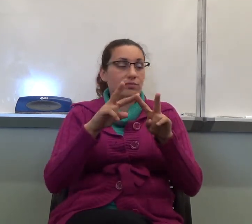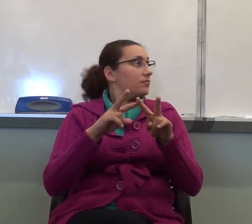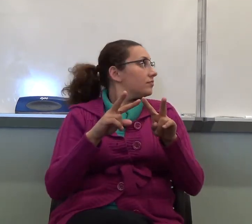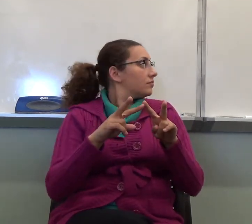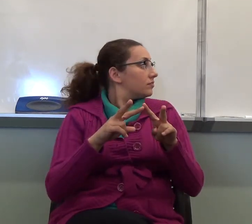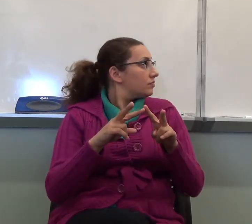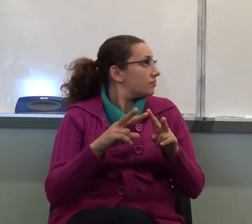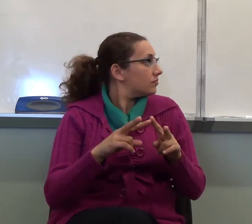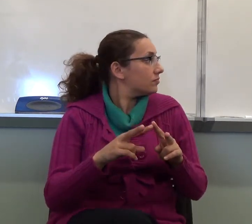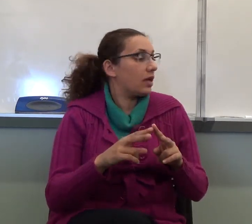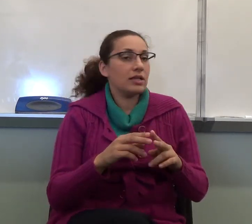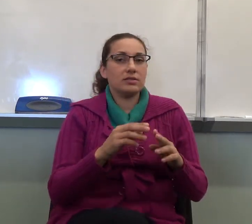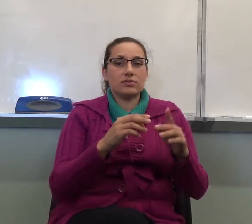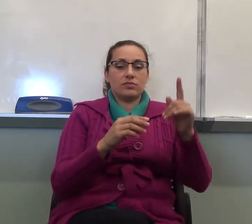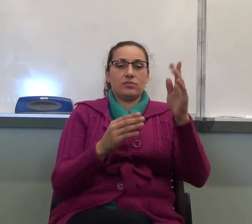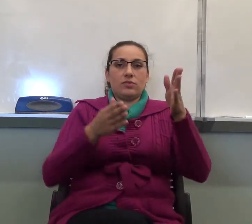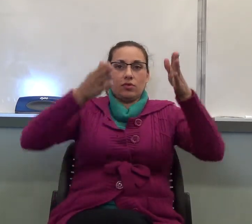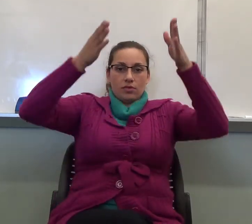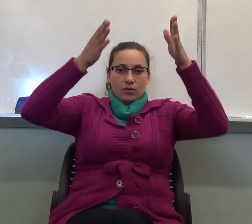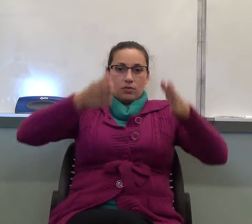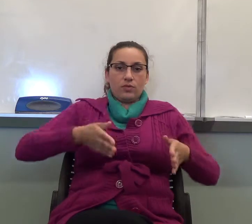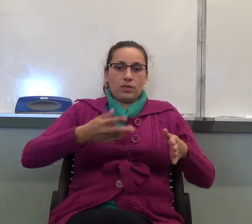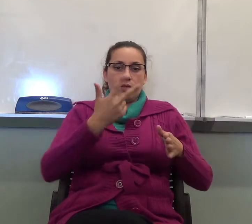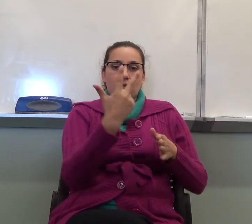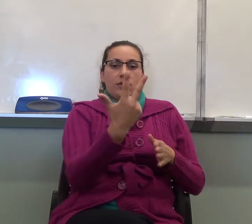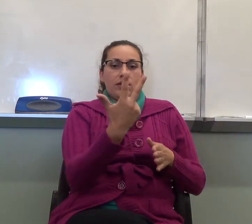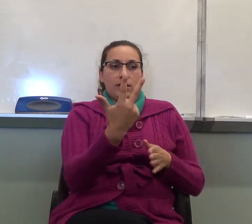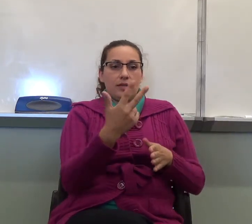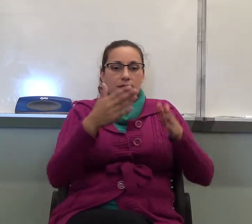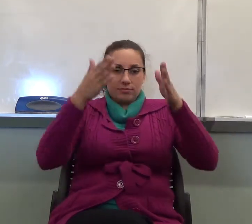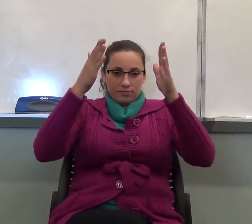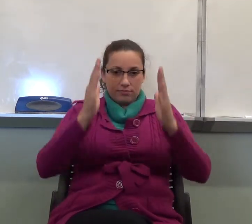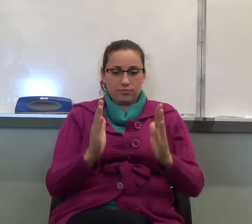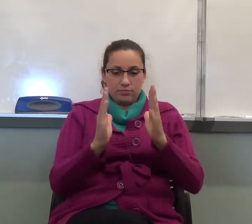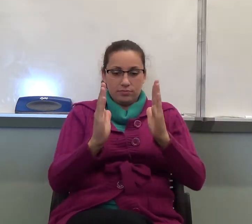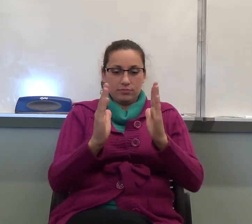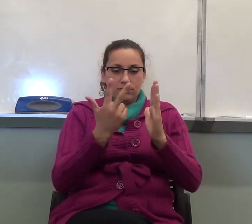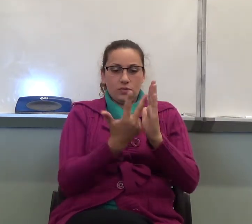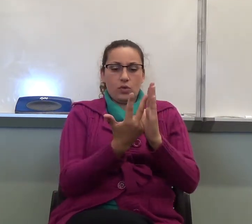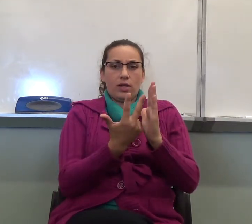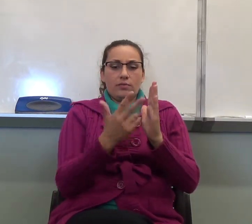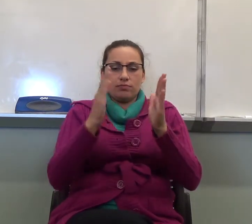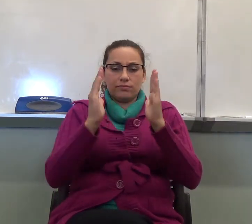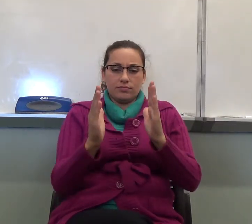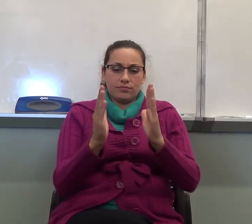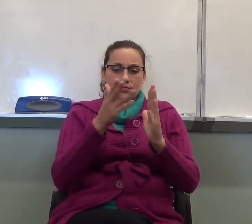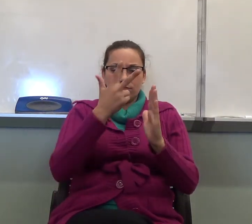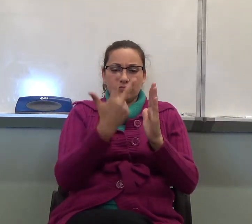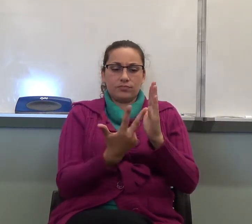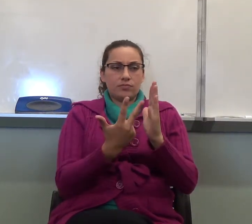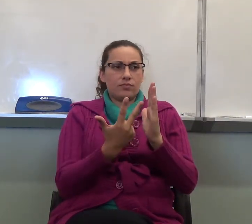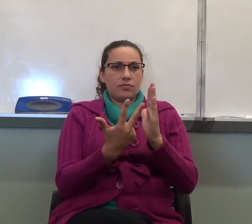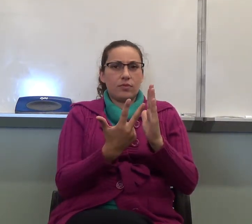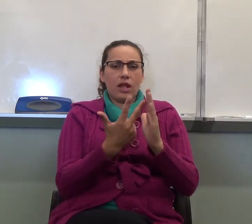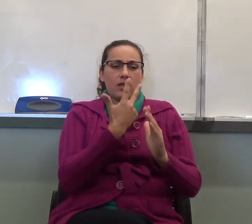say, the absolute value of 3, all you're saying is, what's the distance of that number 3 from